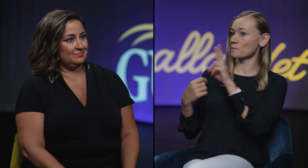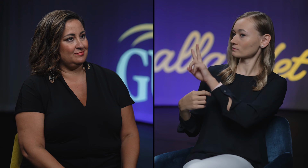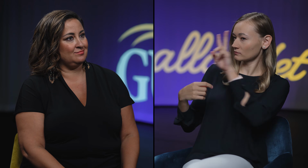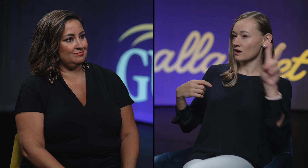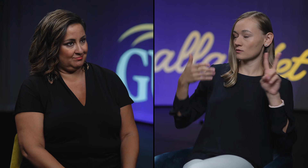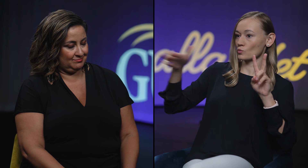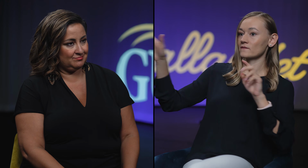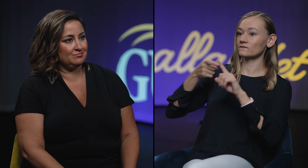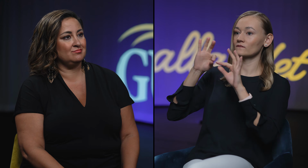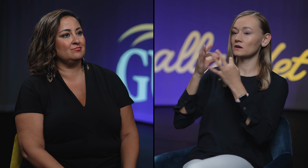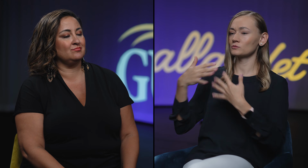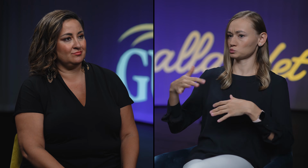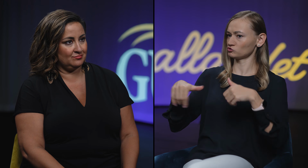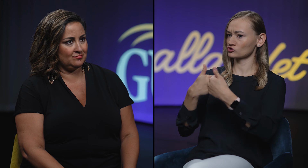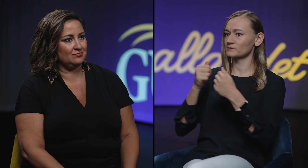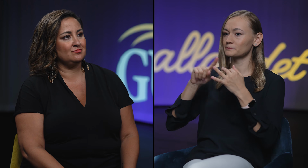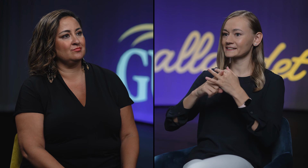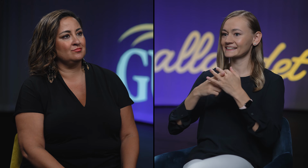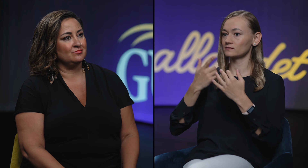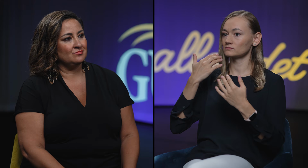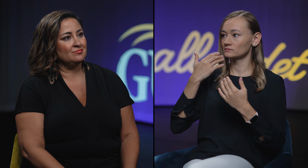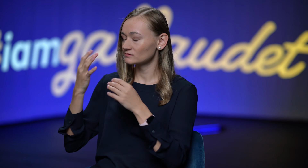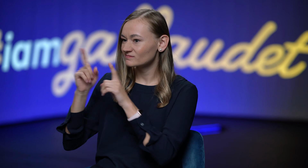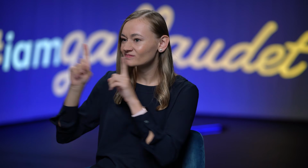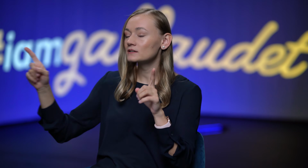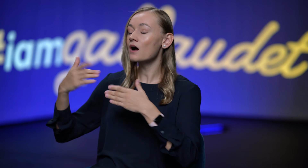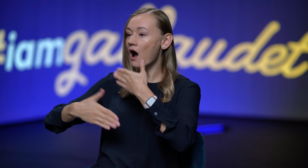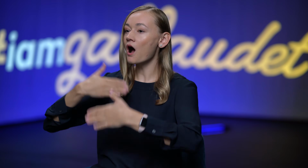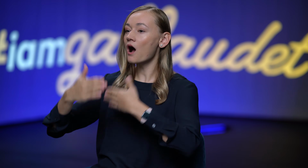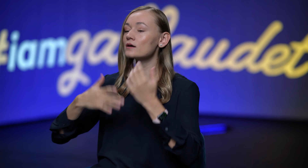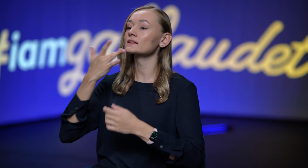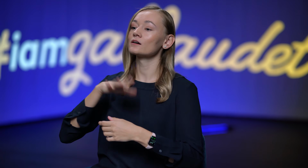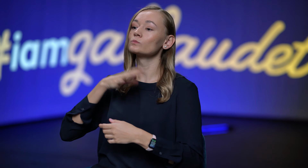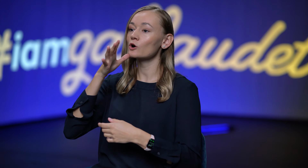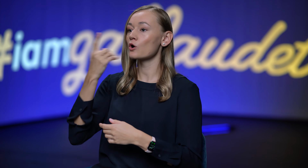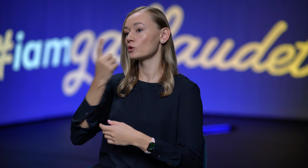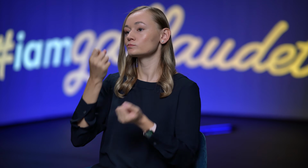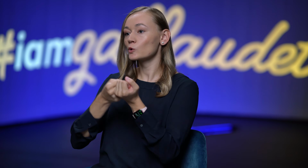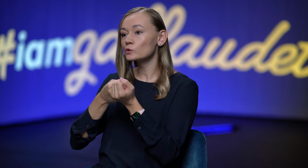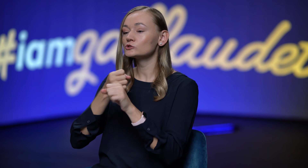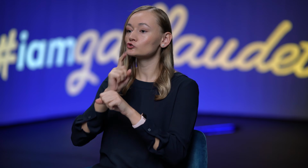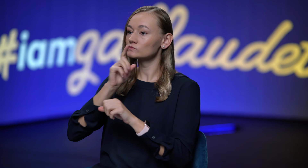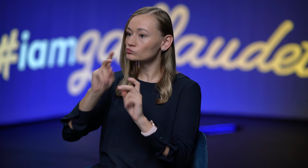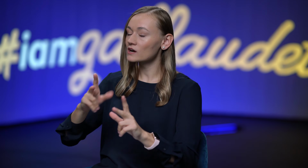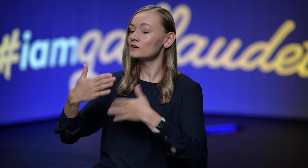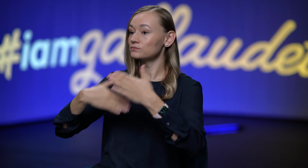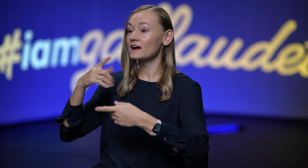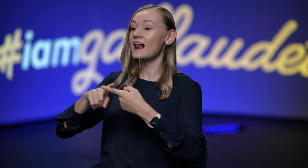to be away from our family. In the beginning, we struggled being apart. As time went on, my mom gave me lots of support and made sure it was